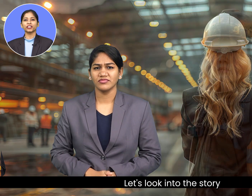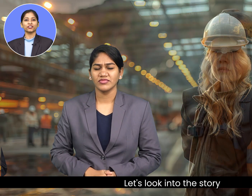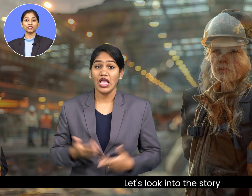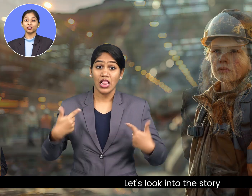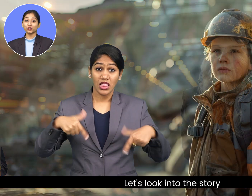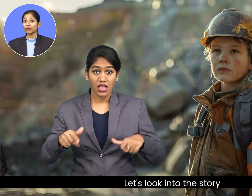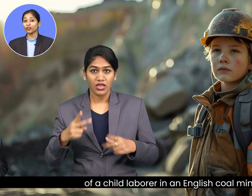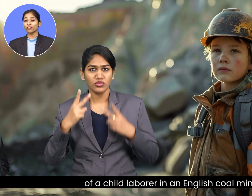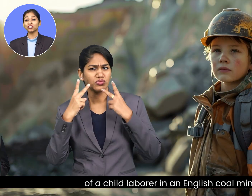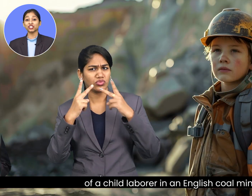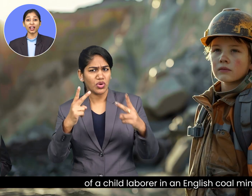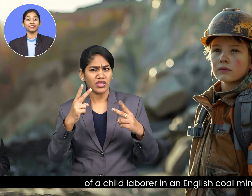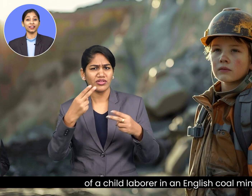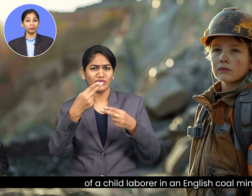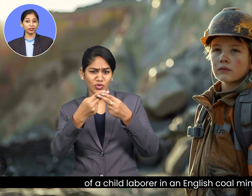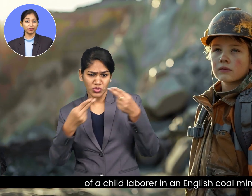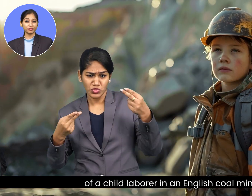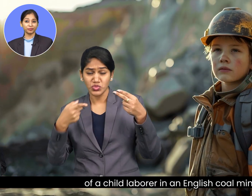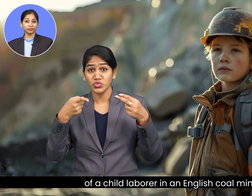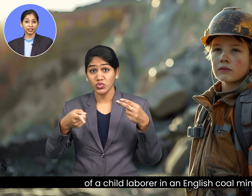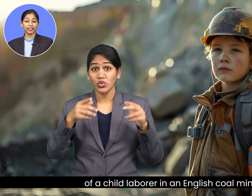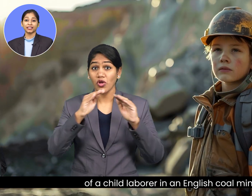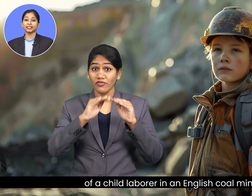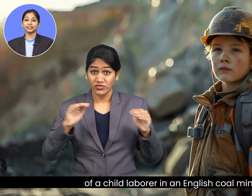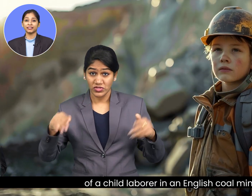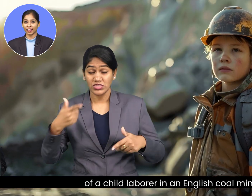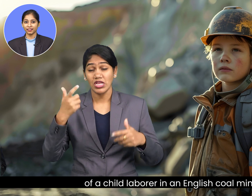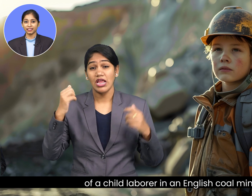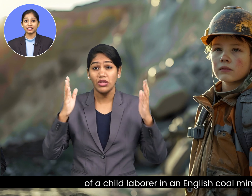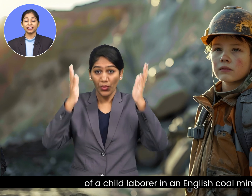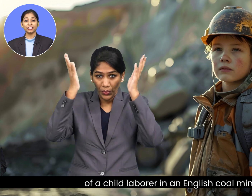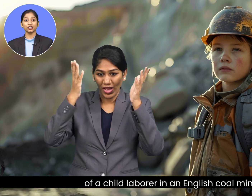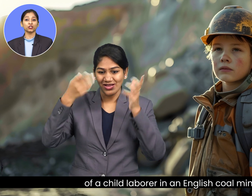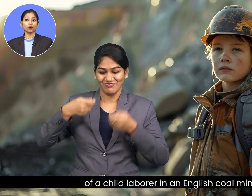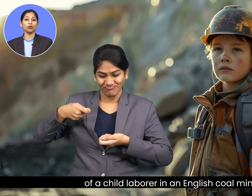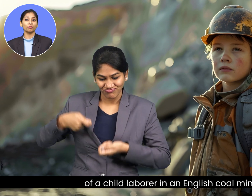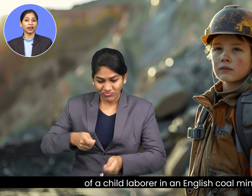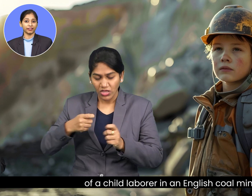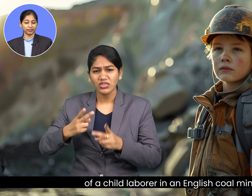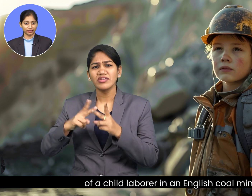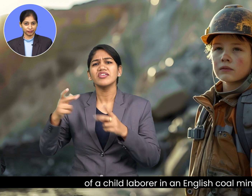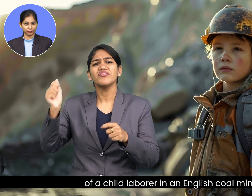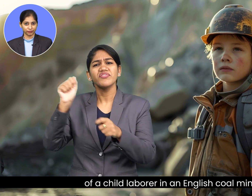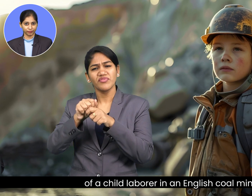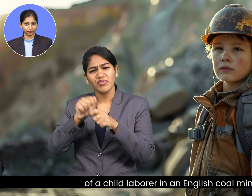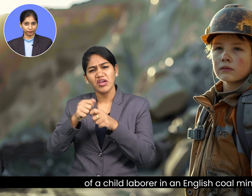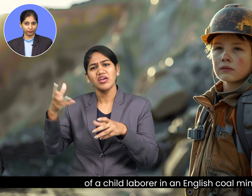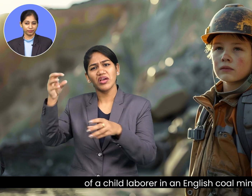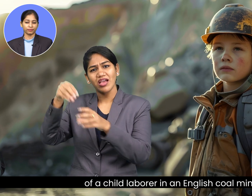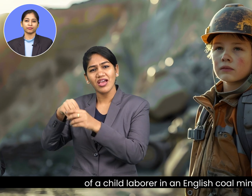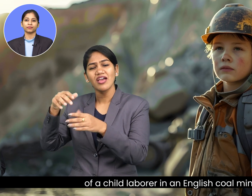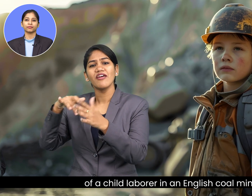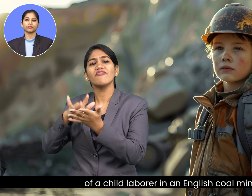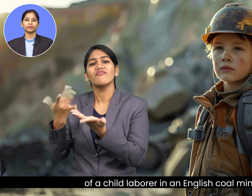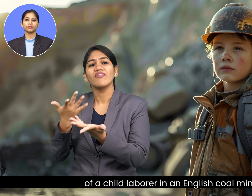Let's look into the story of a child laborer in an English coal mine.